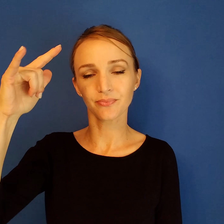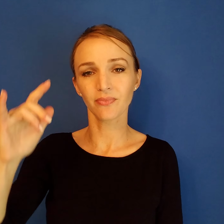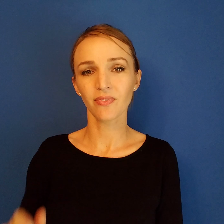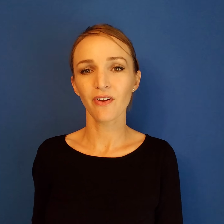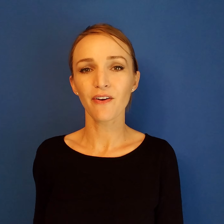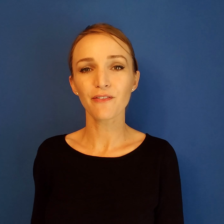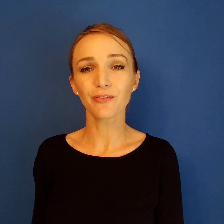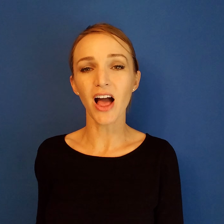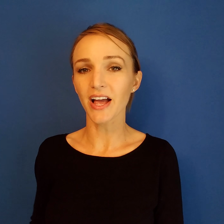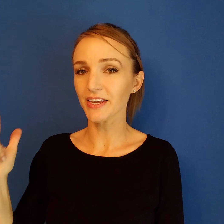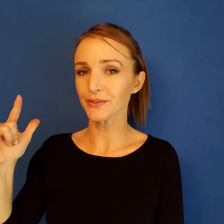Fly.